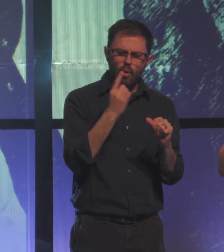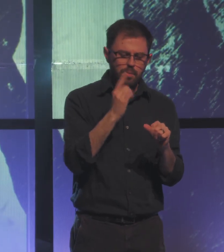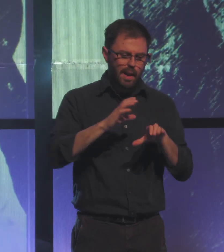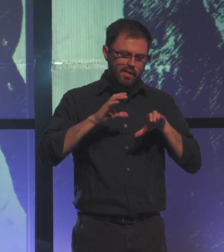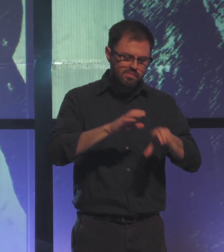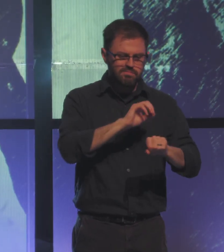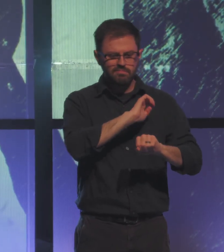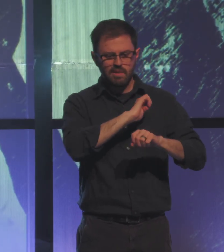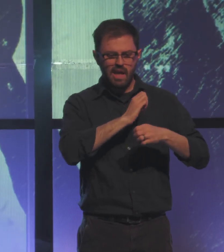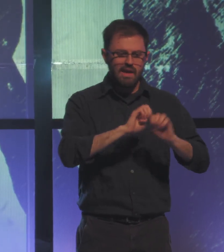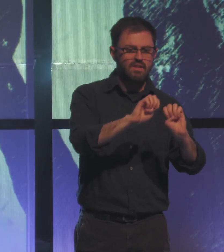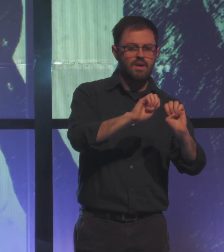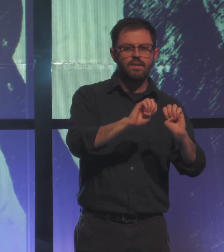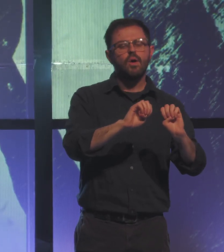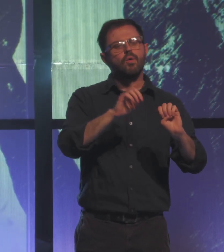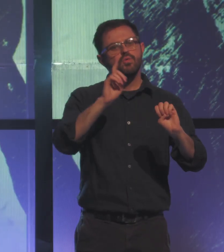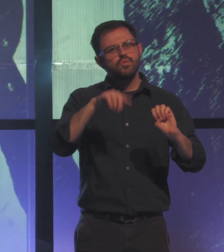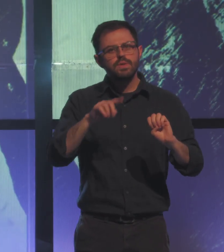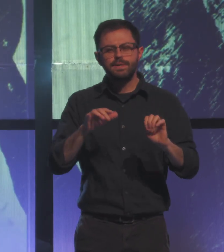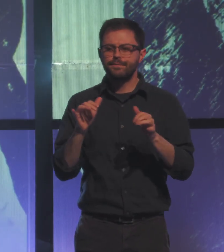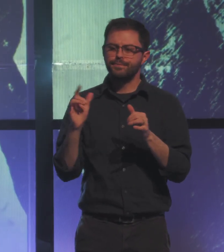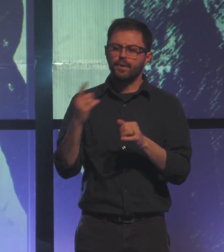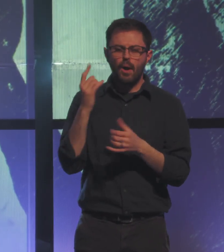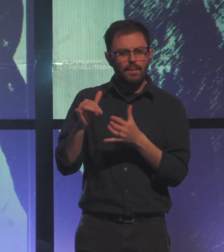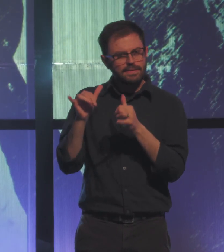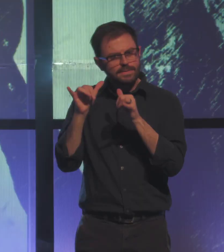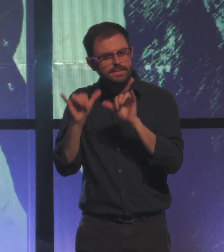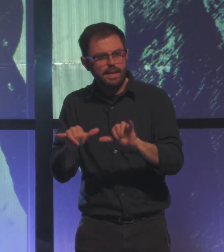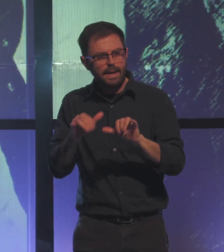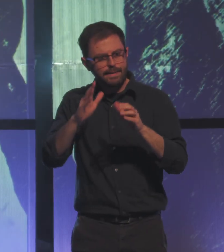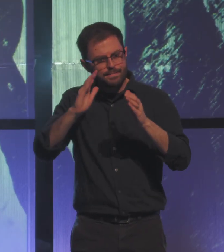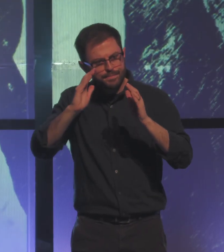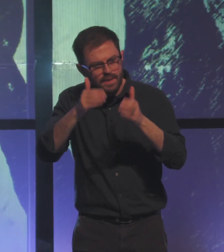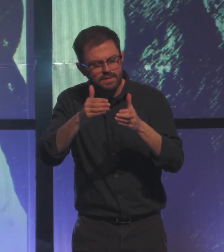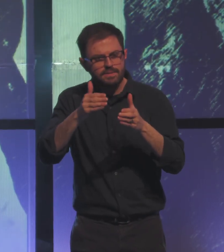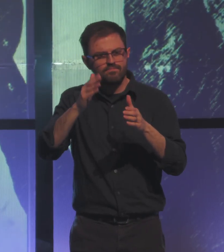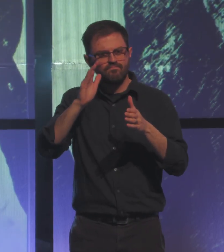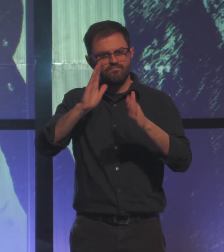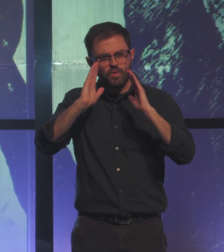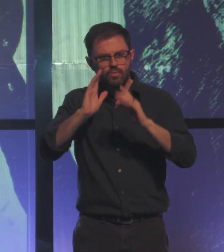by lingering and presence for yourself, but also for one another.